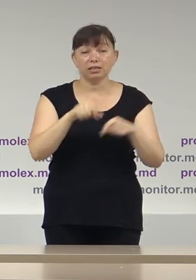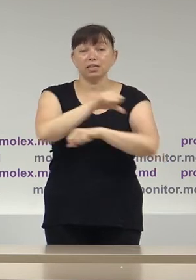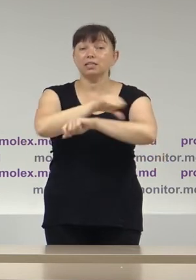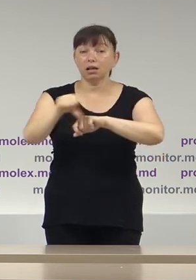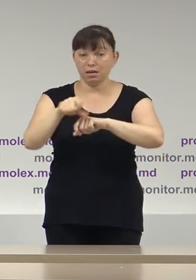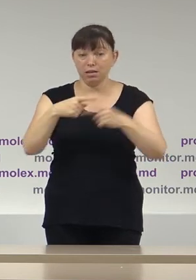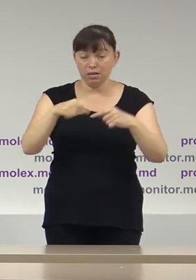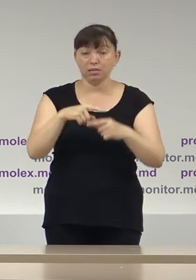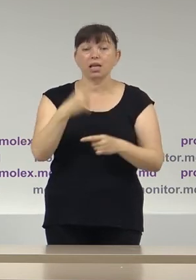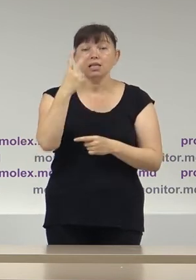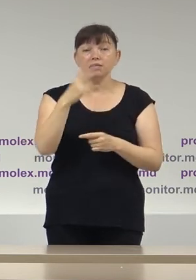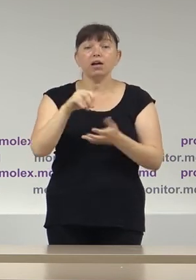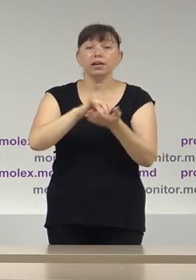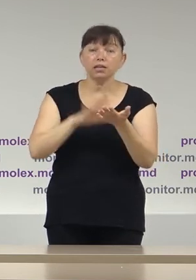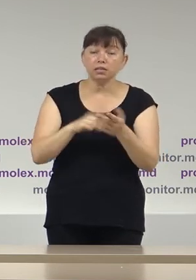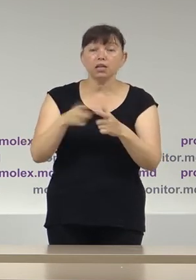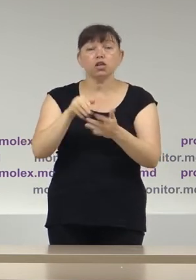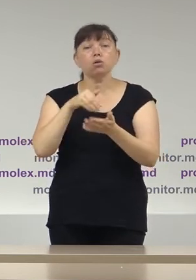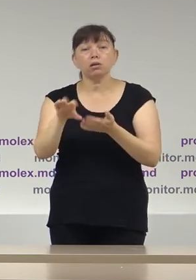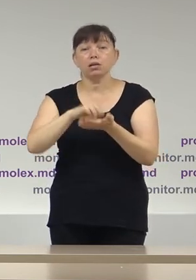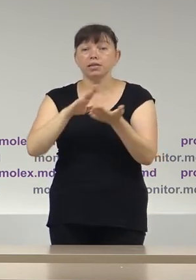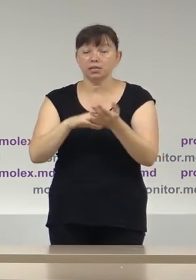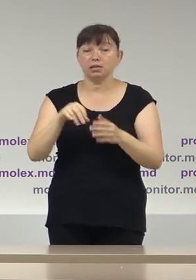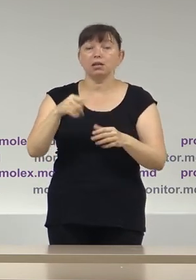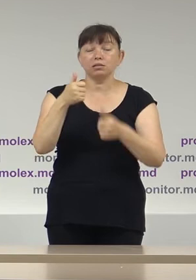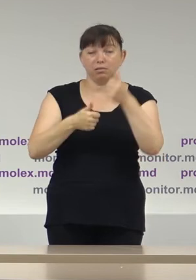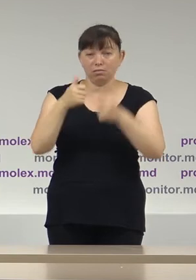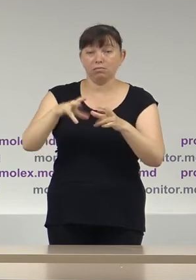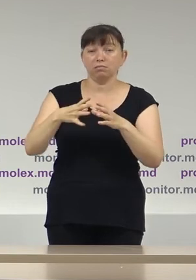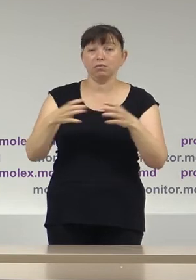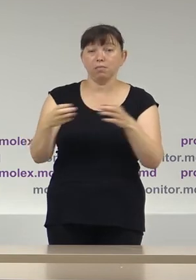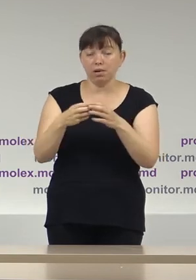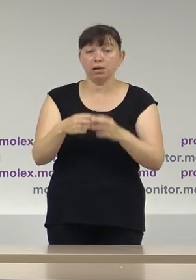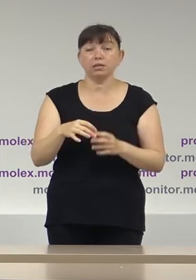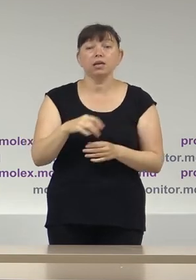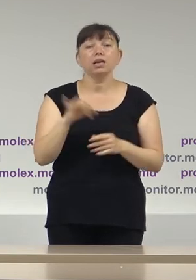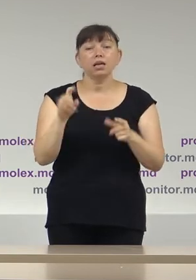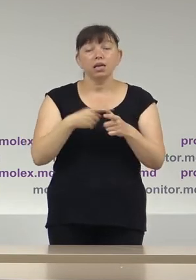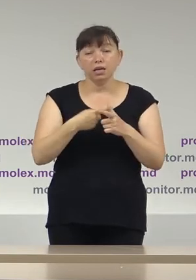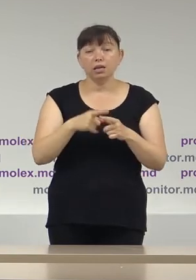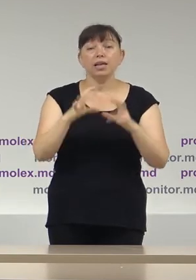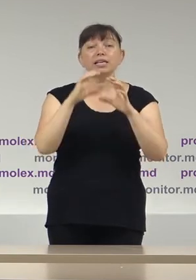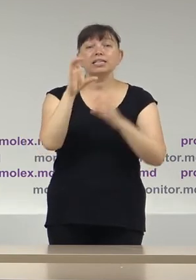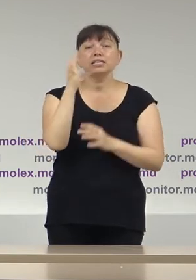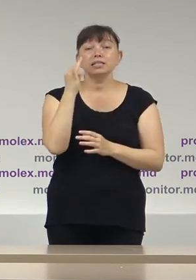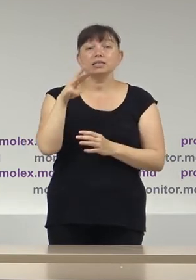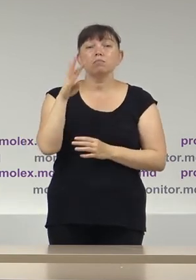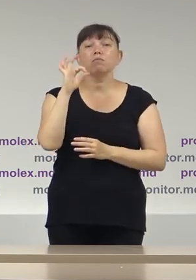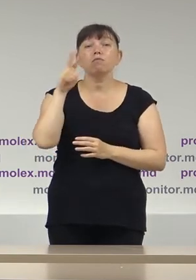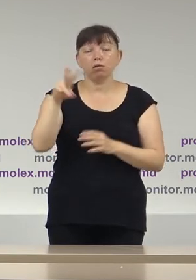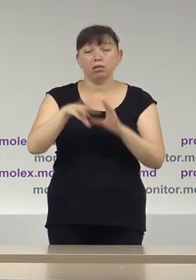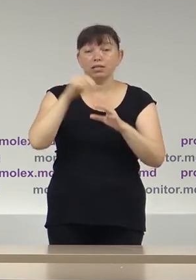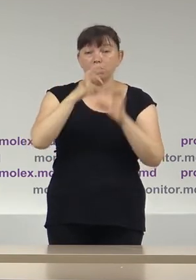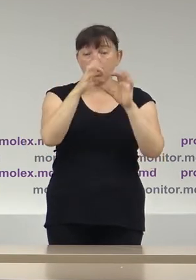Three are about establishment of polling stations abroad, two are about registration of failure to register electoral contenders, and